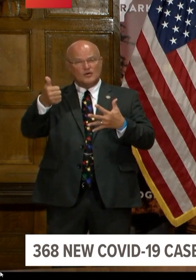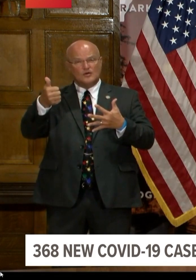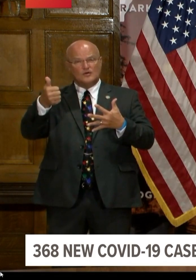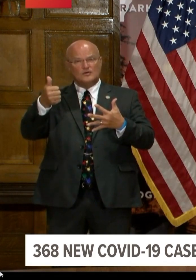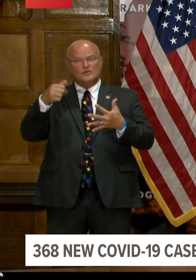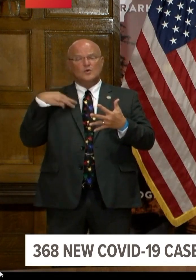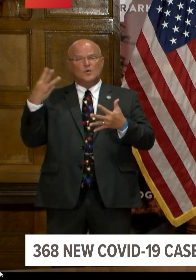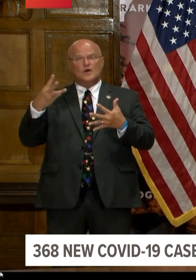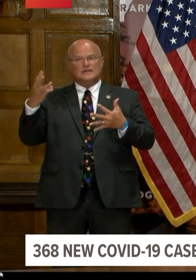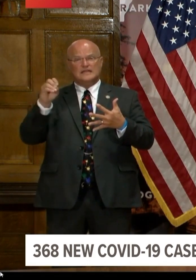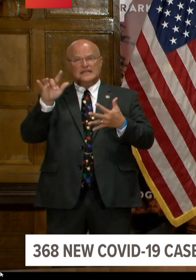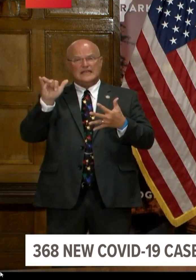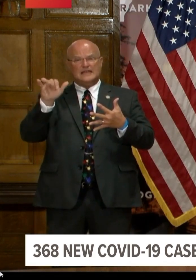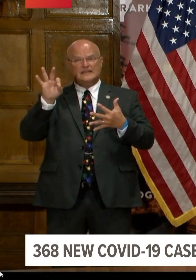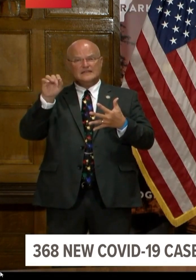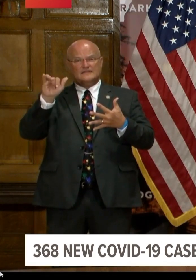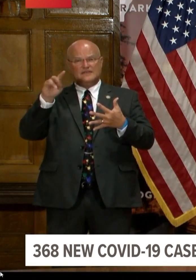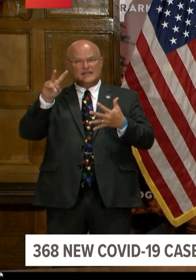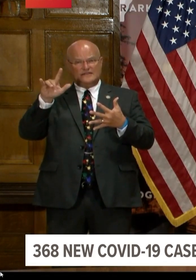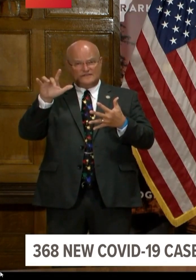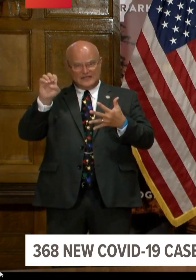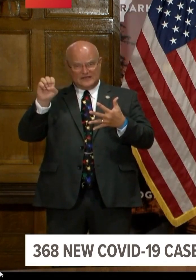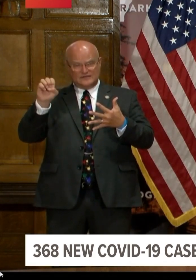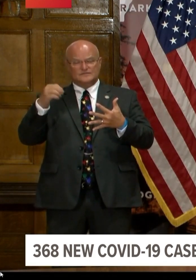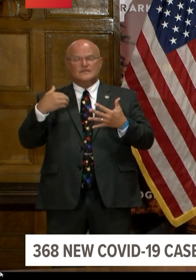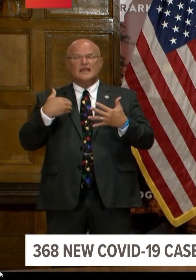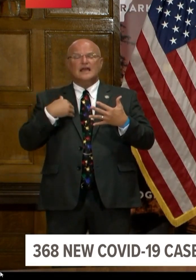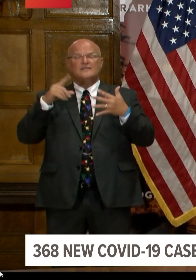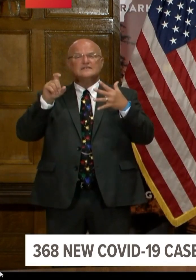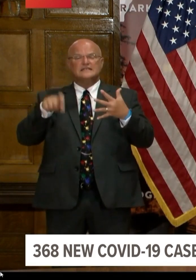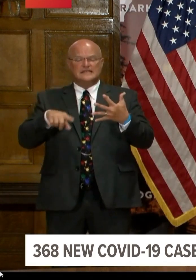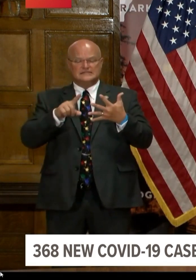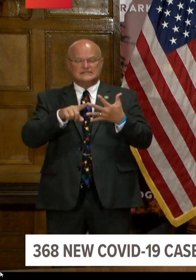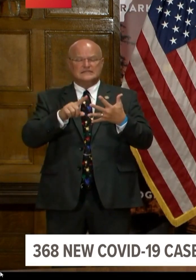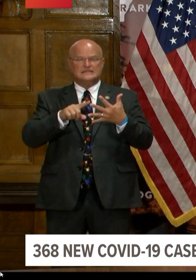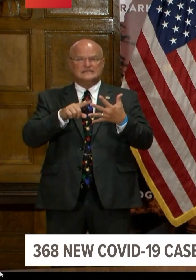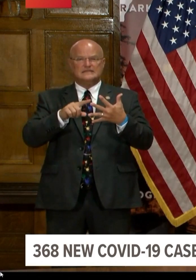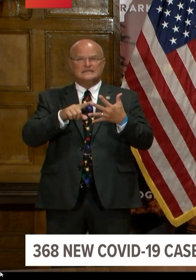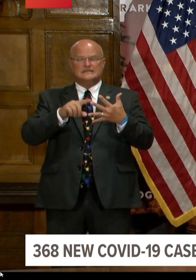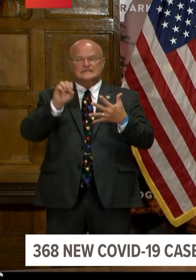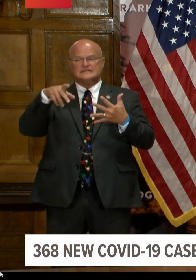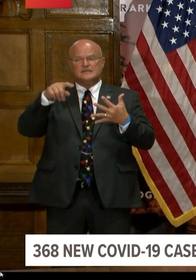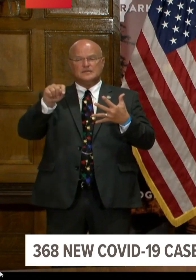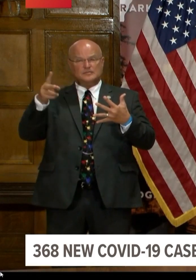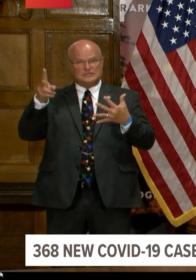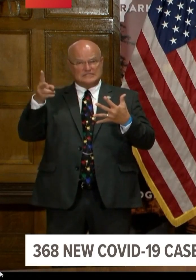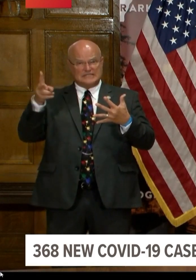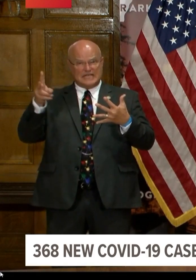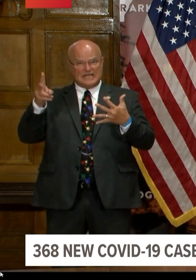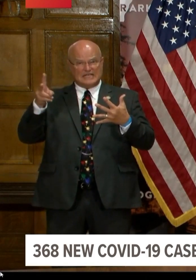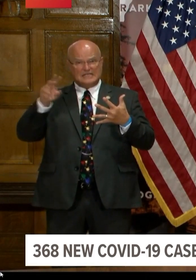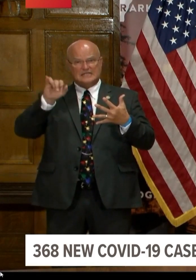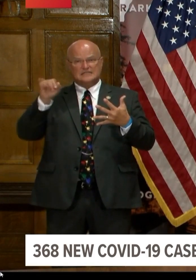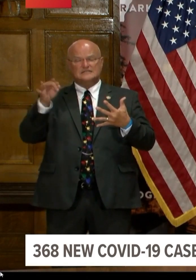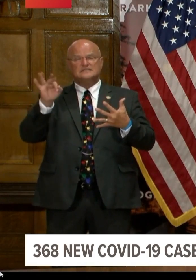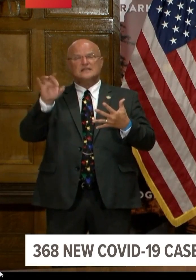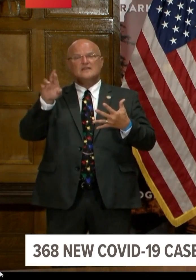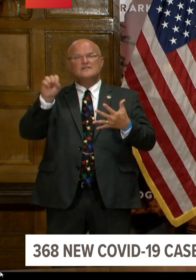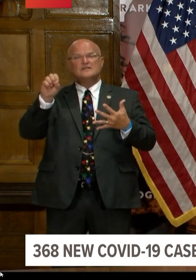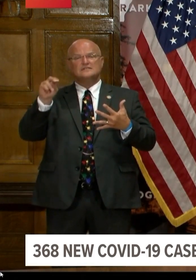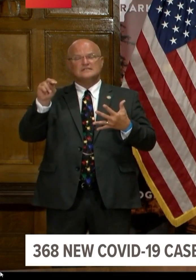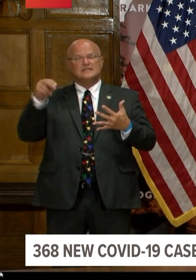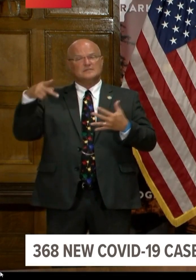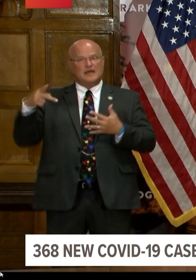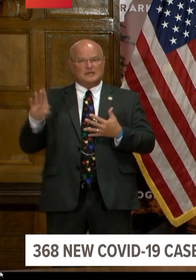at Washington County in Fayetteville. We'll be having testing on the 2nd at Jefferson County,